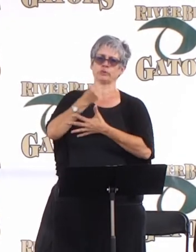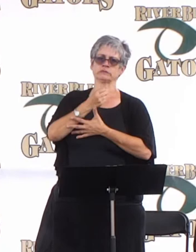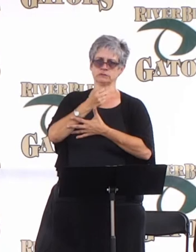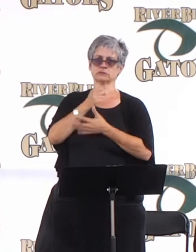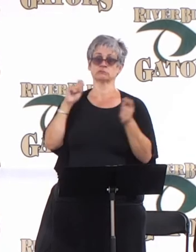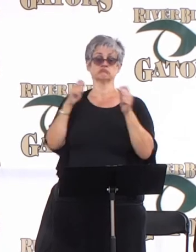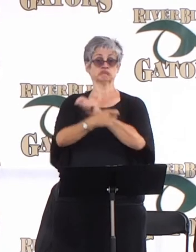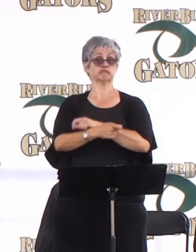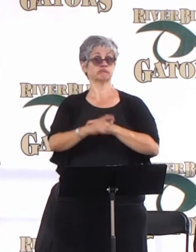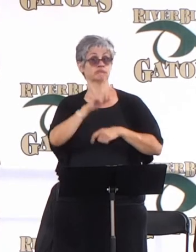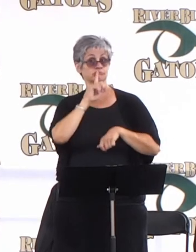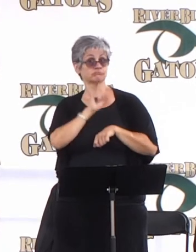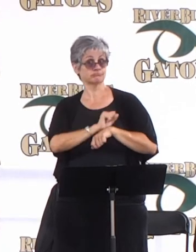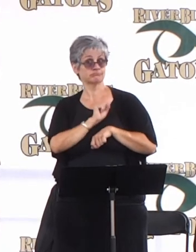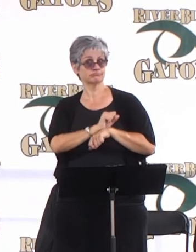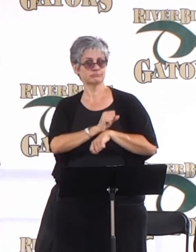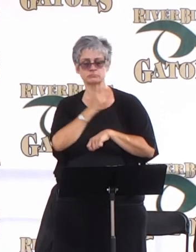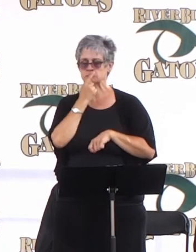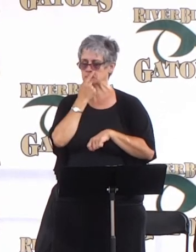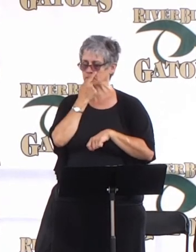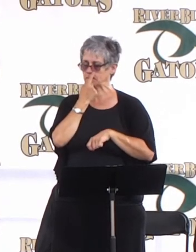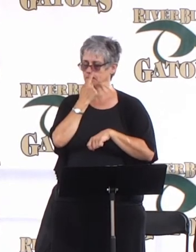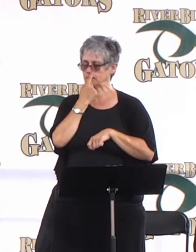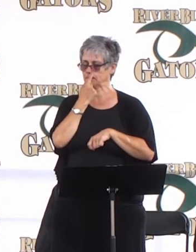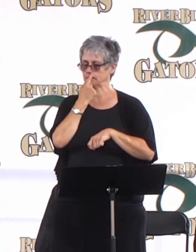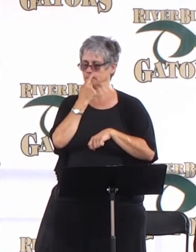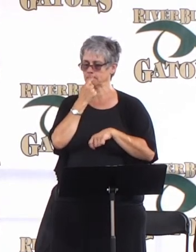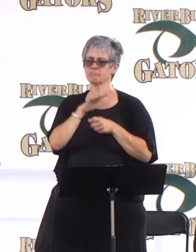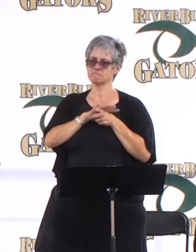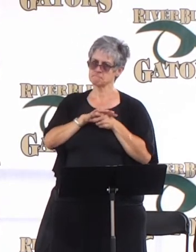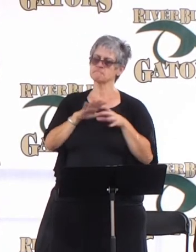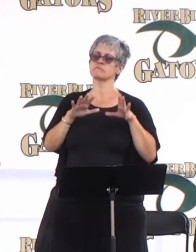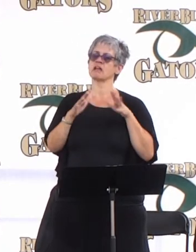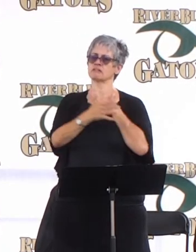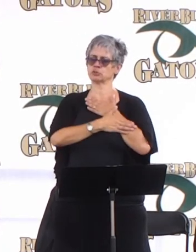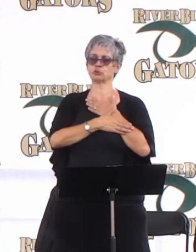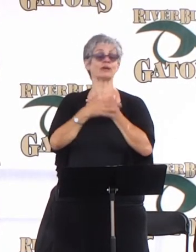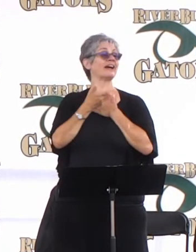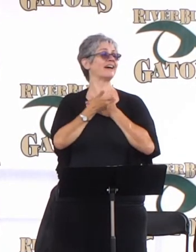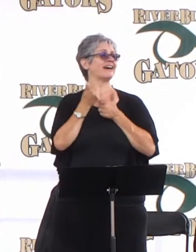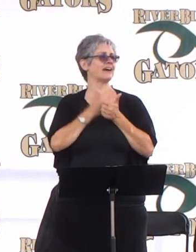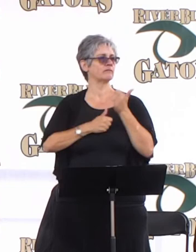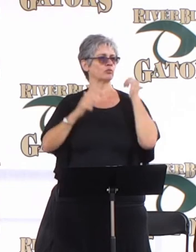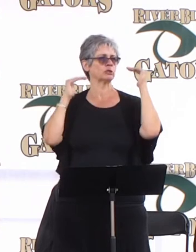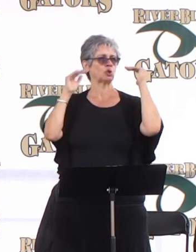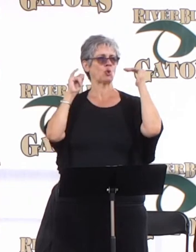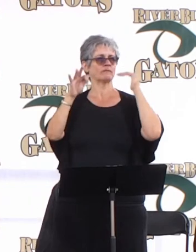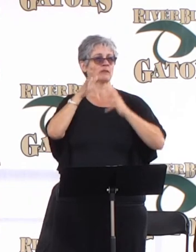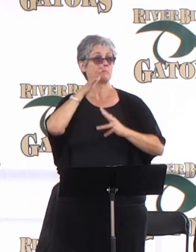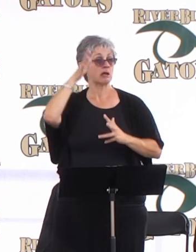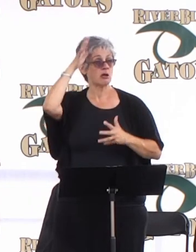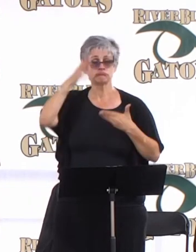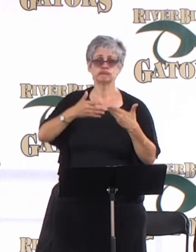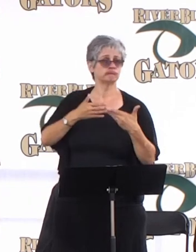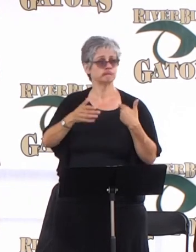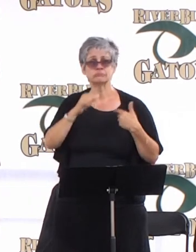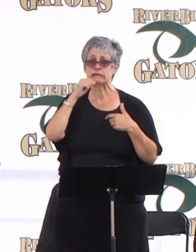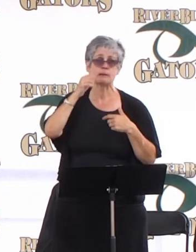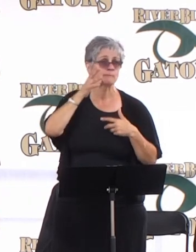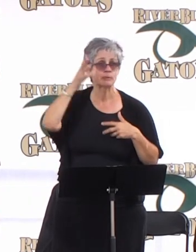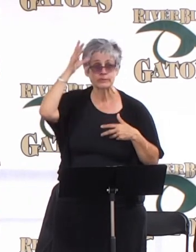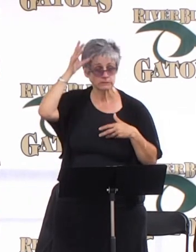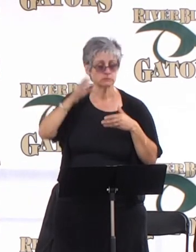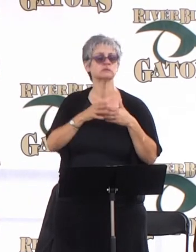our country. I wonder if every adult among us, parent and non-parent, felt an equal weight of the daily care